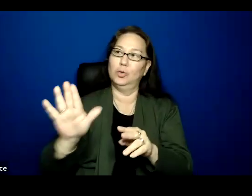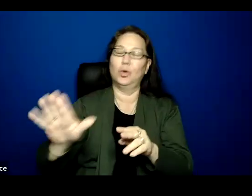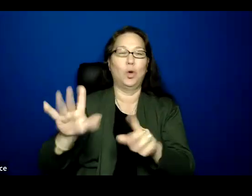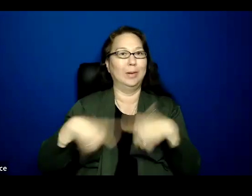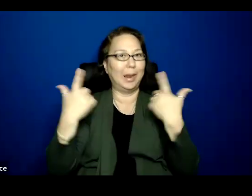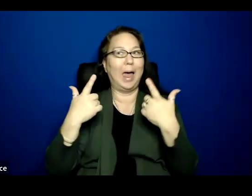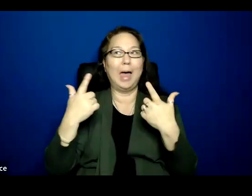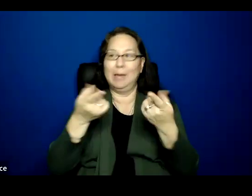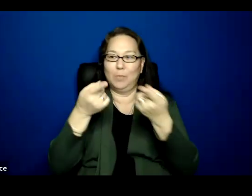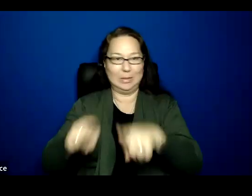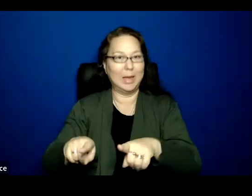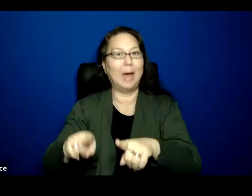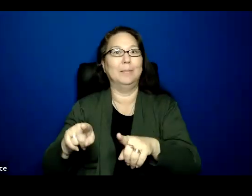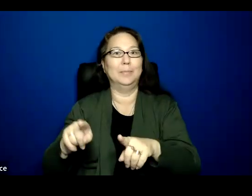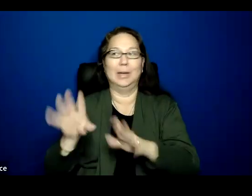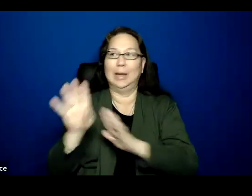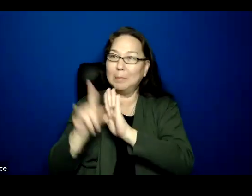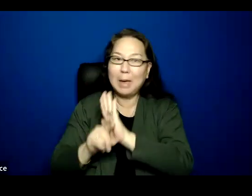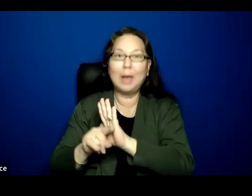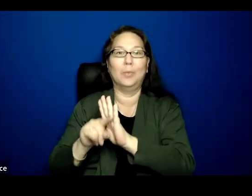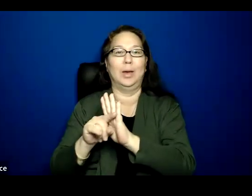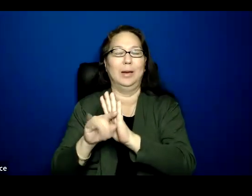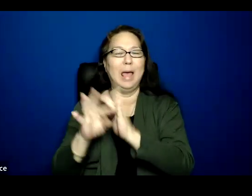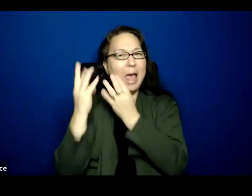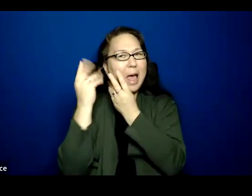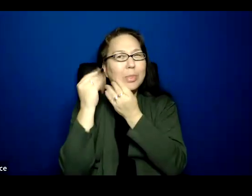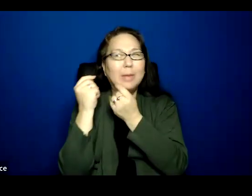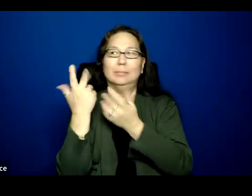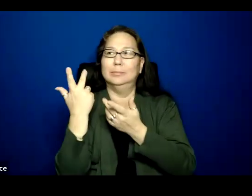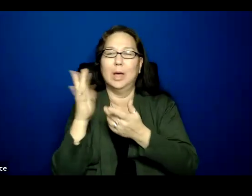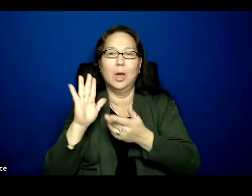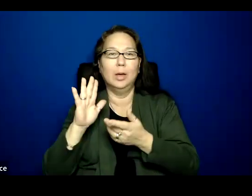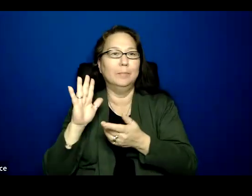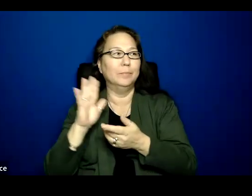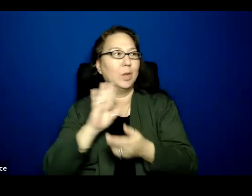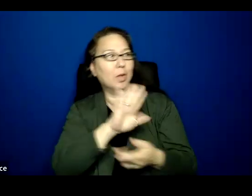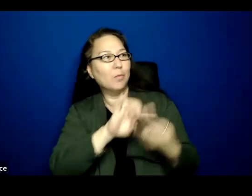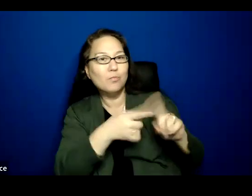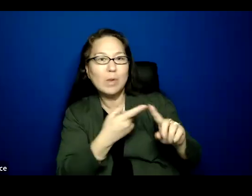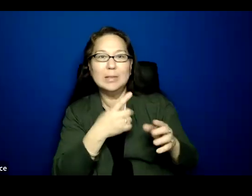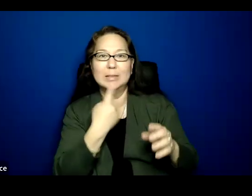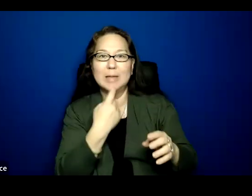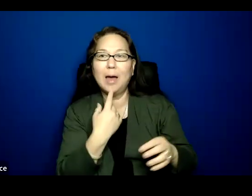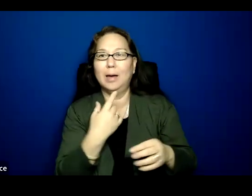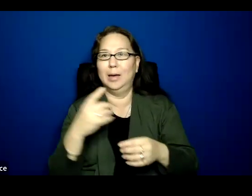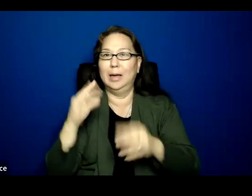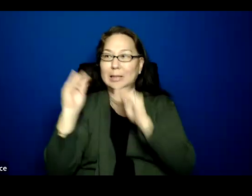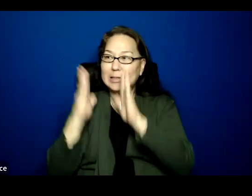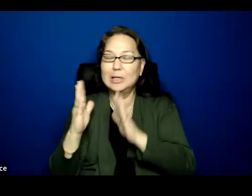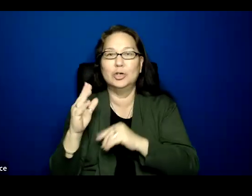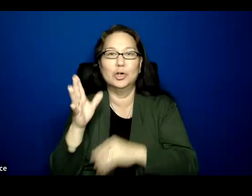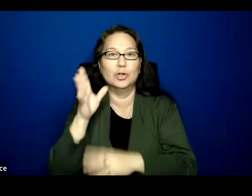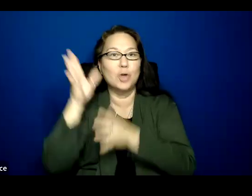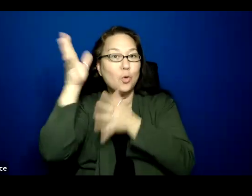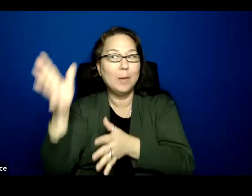planning that's happening for this kid and really thinking about what do the friends say? What do the teachers say? What do the grandparents say?